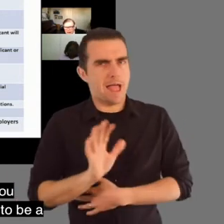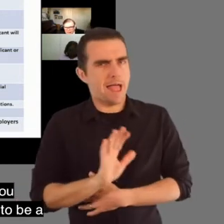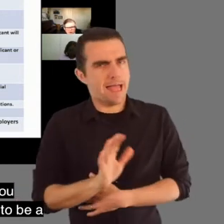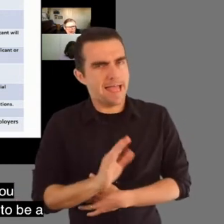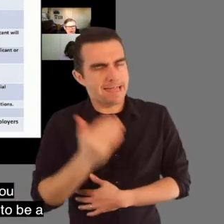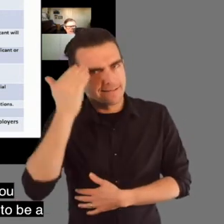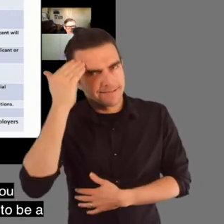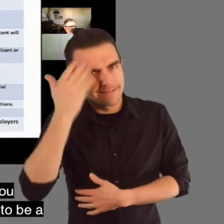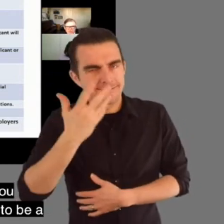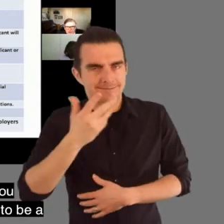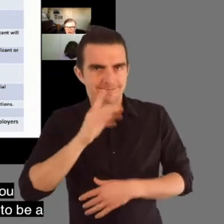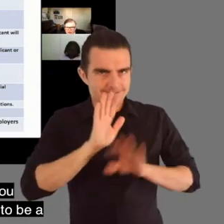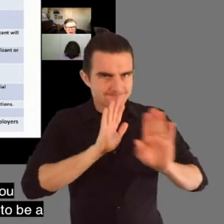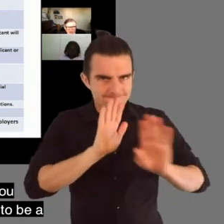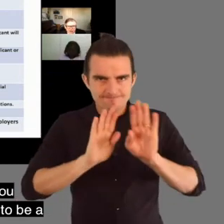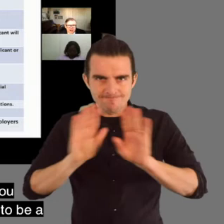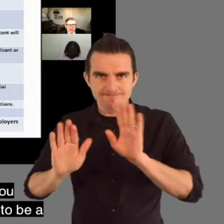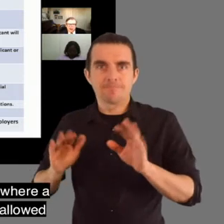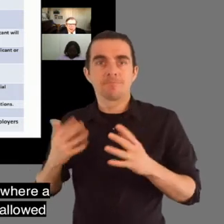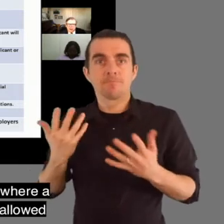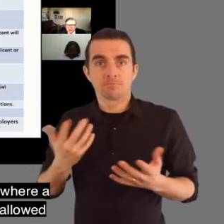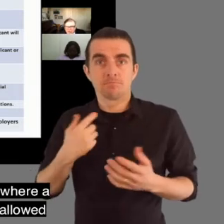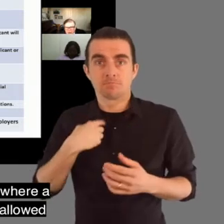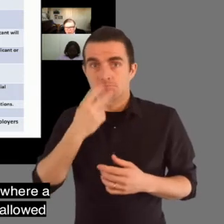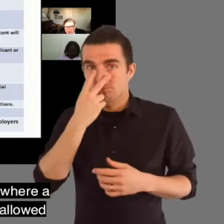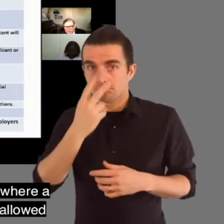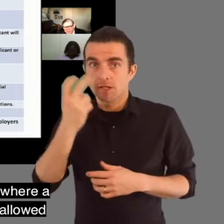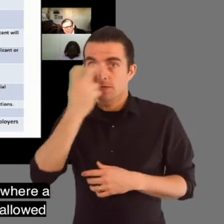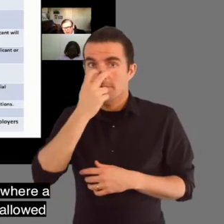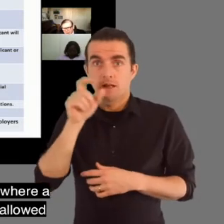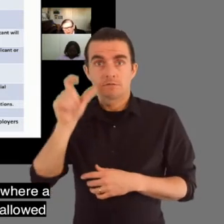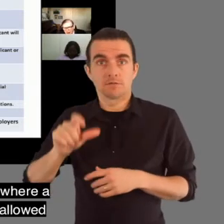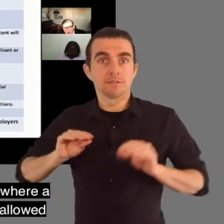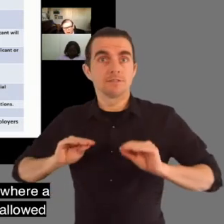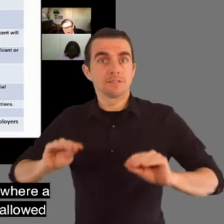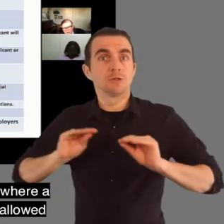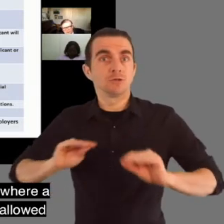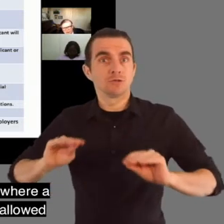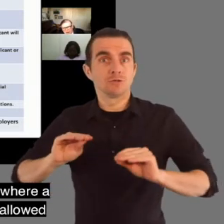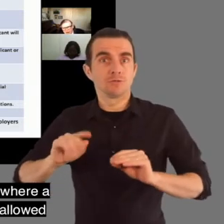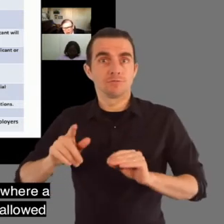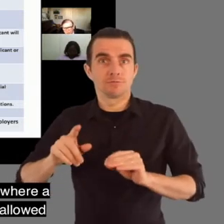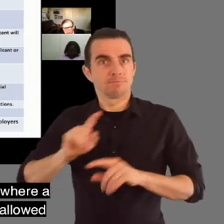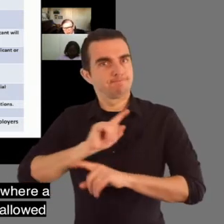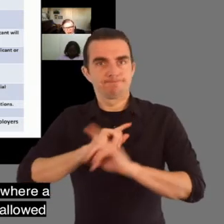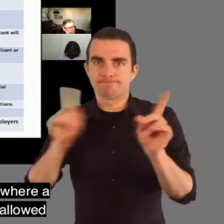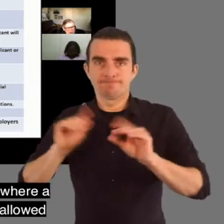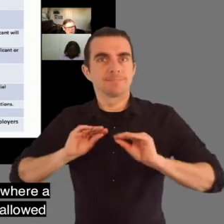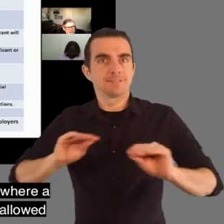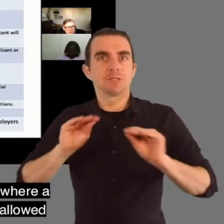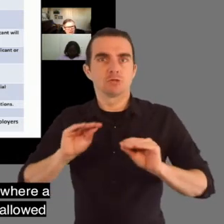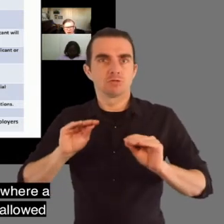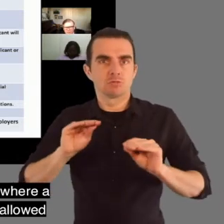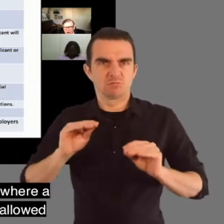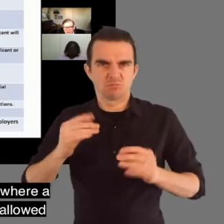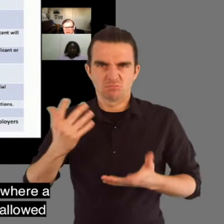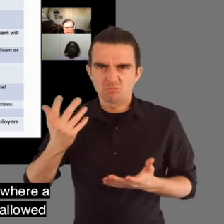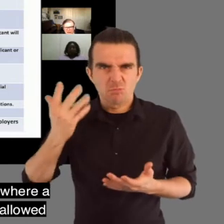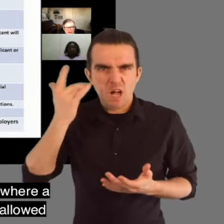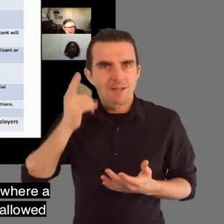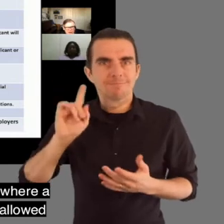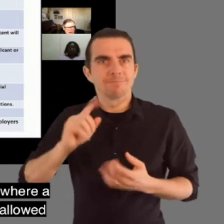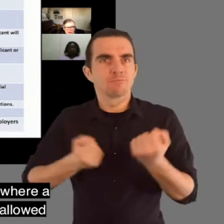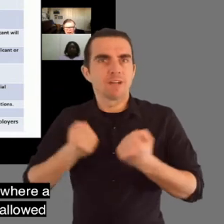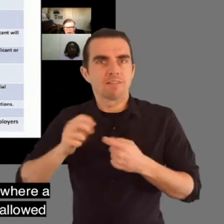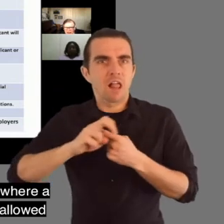a blind person to be a driver. But I've seen positions where a blind